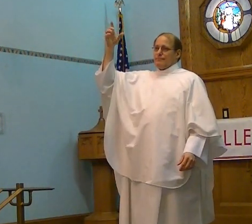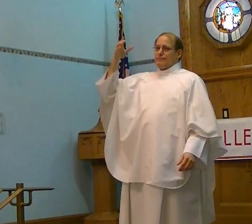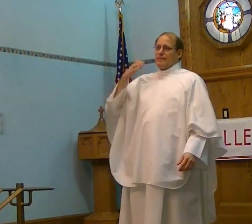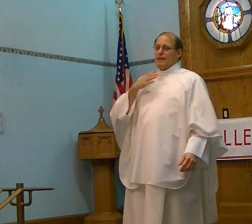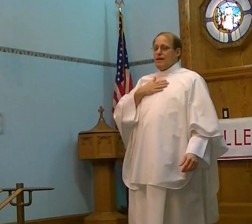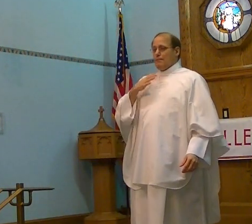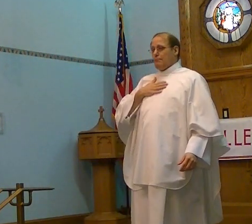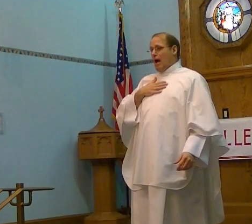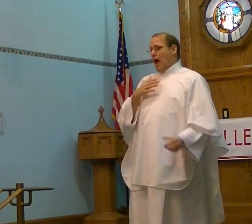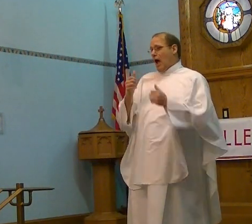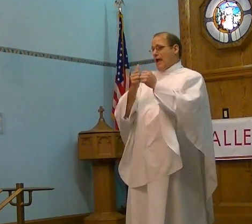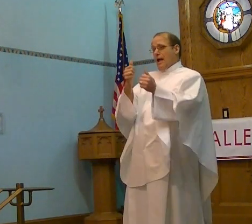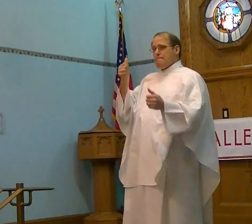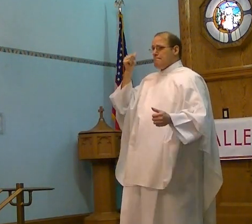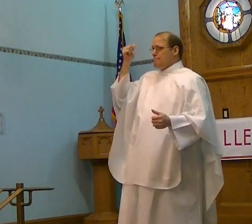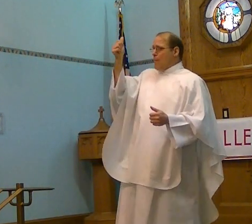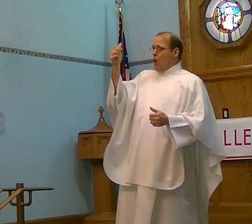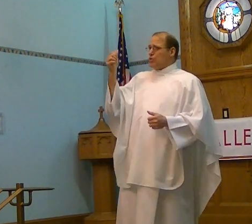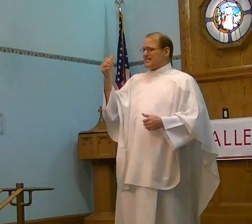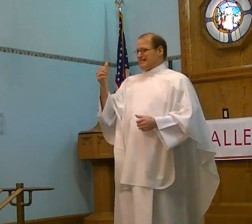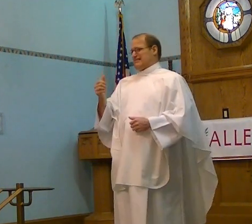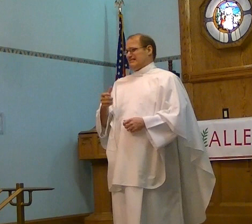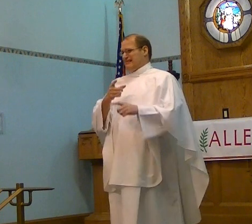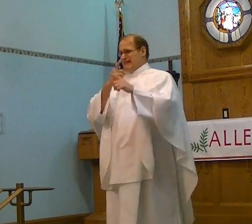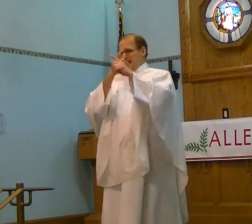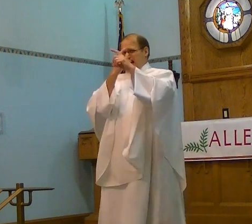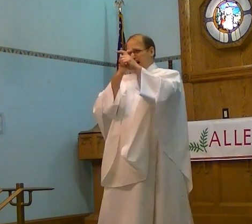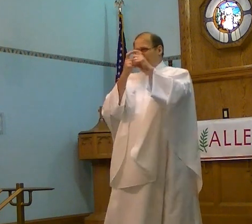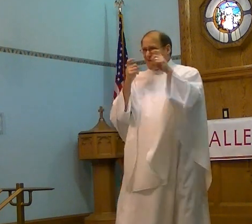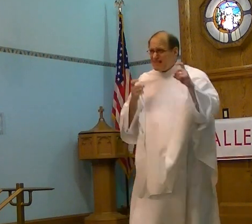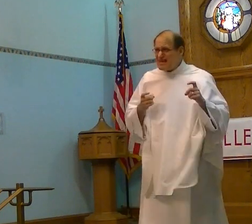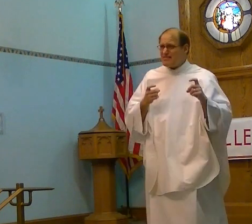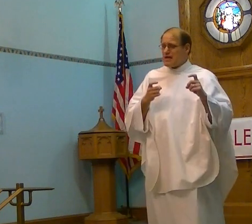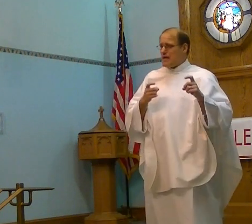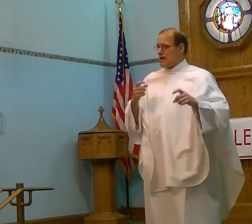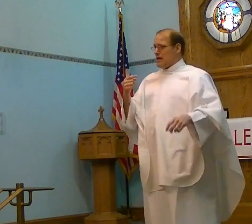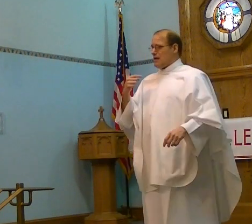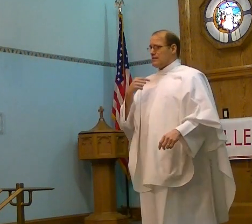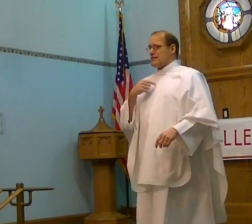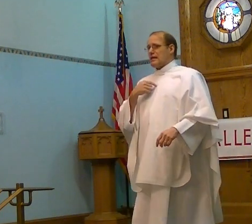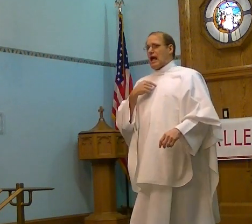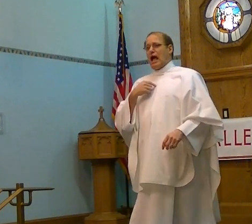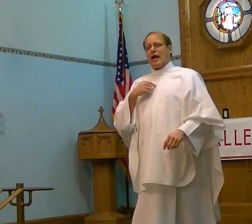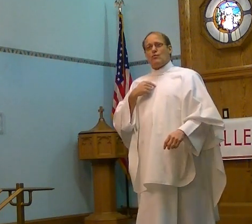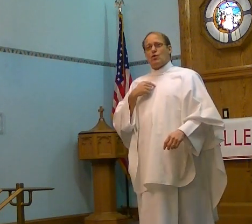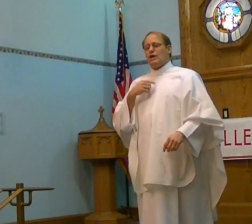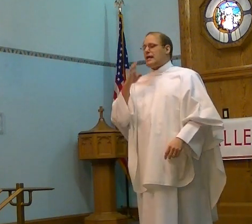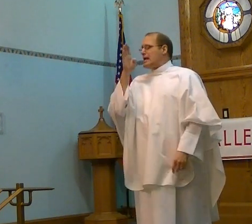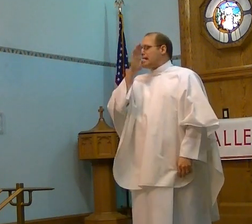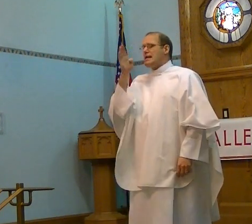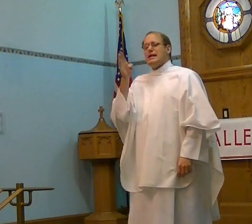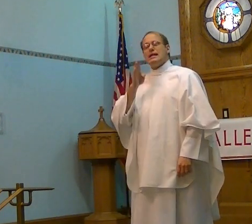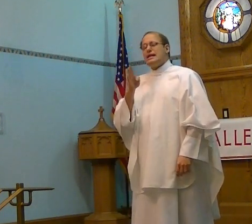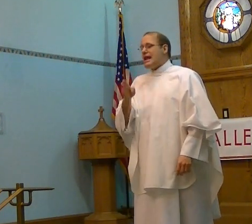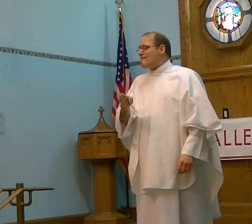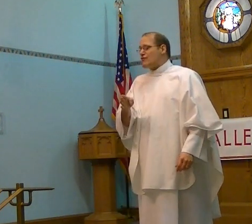My most ugly thing that I would never,